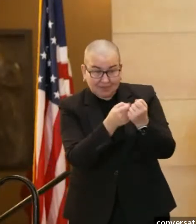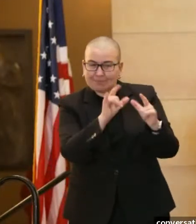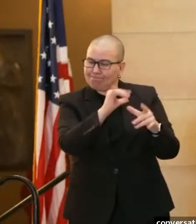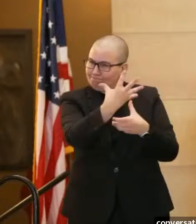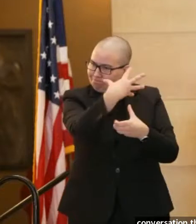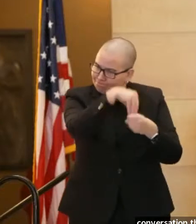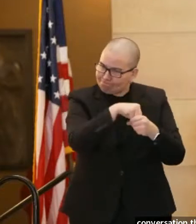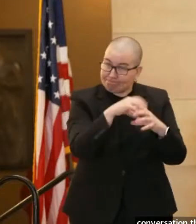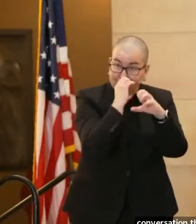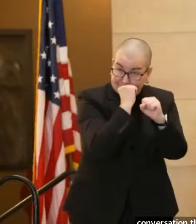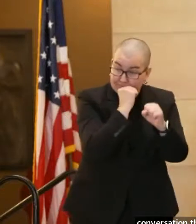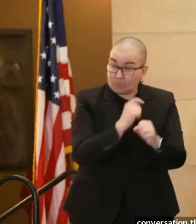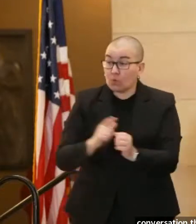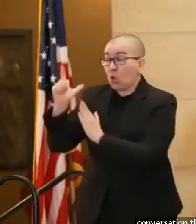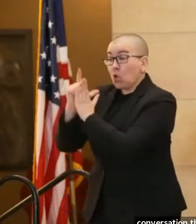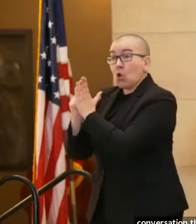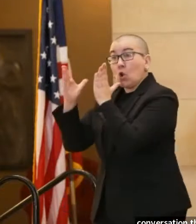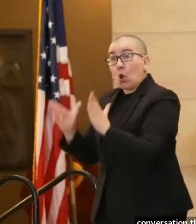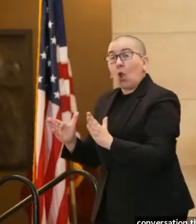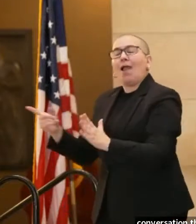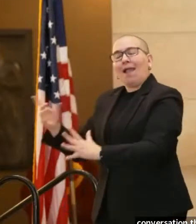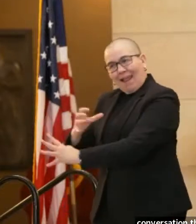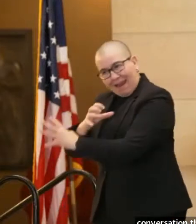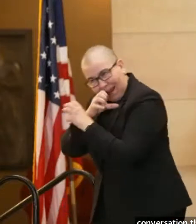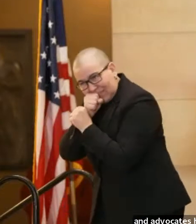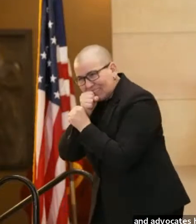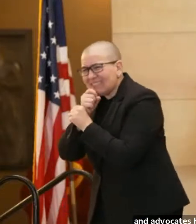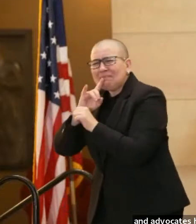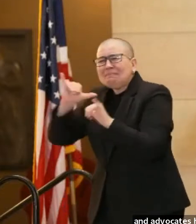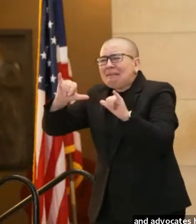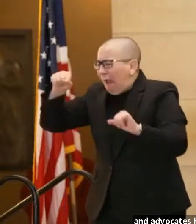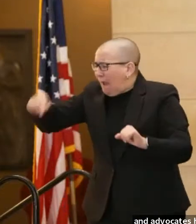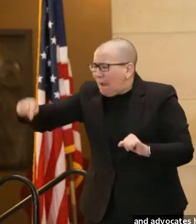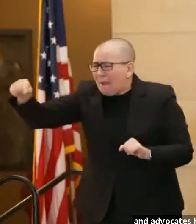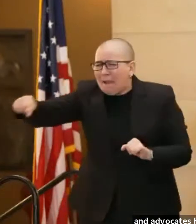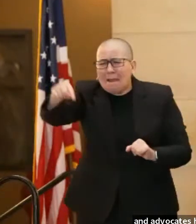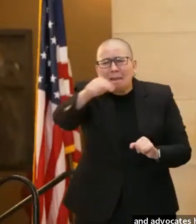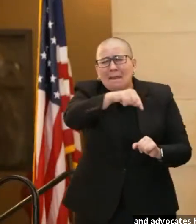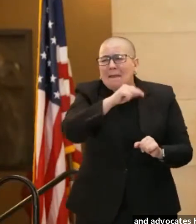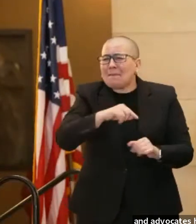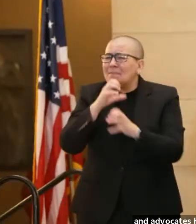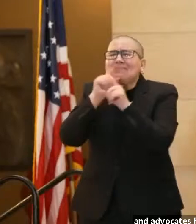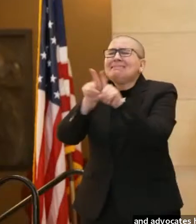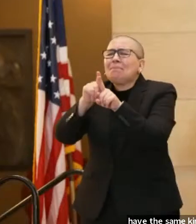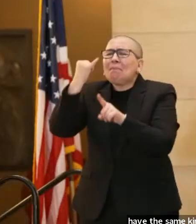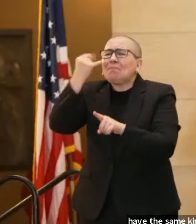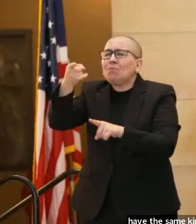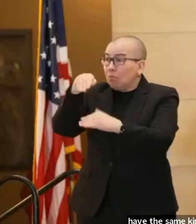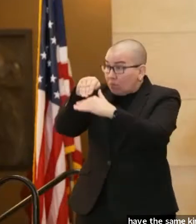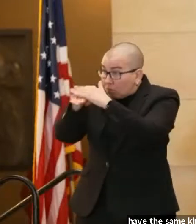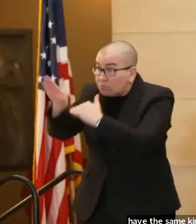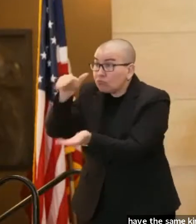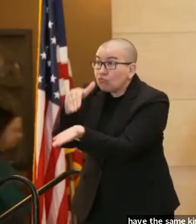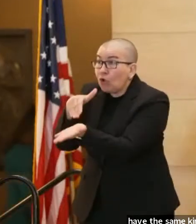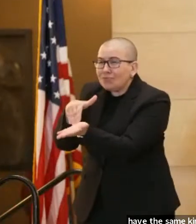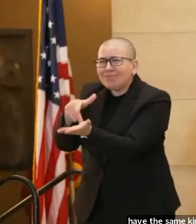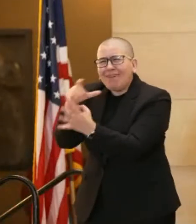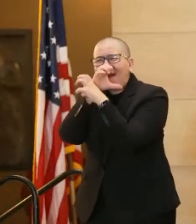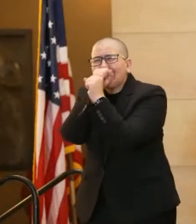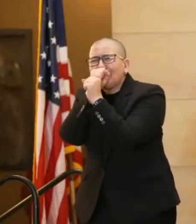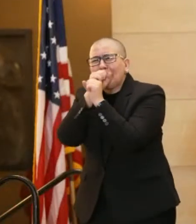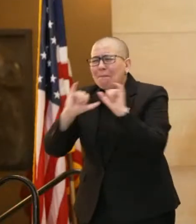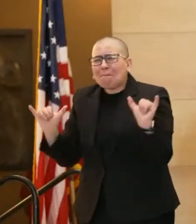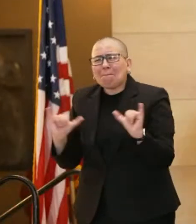privilege they have, the same kind of privilege you have when you go to your doctor. All of those communications are so important because